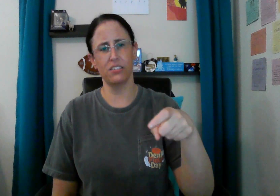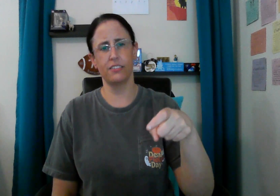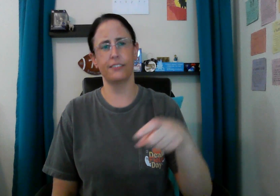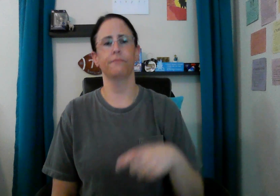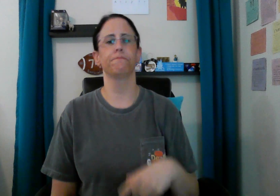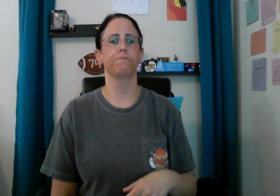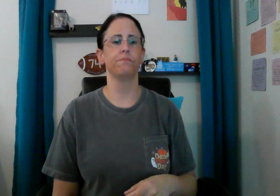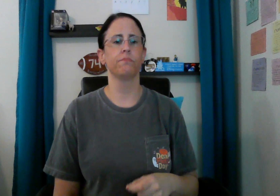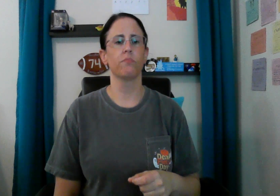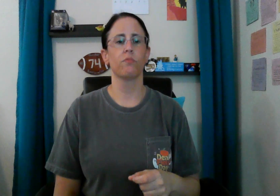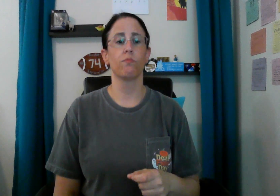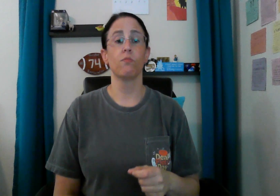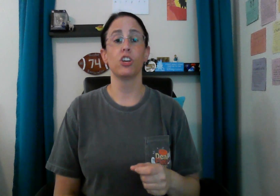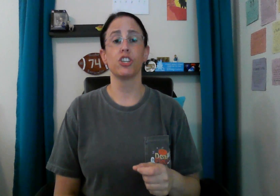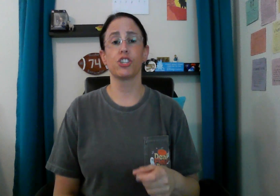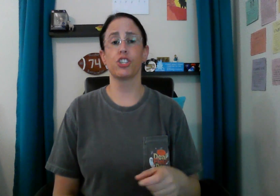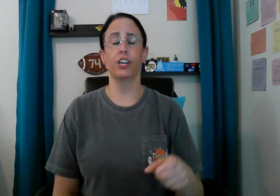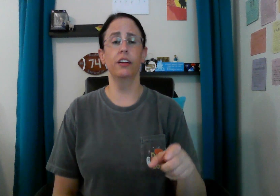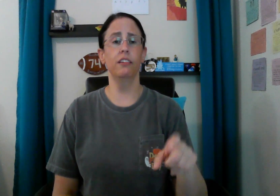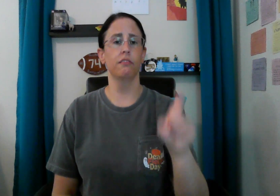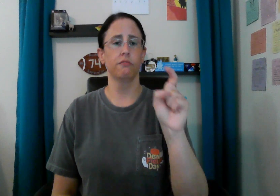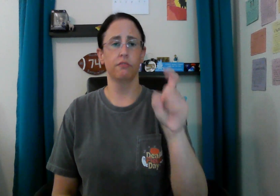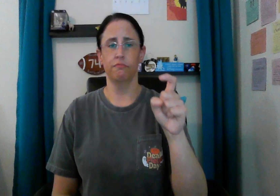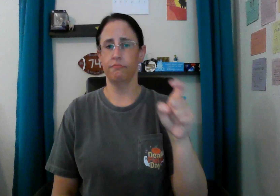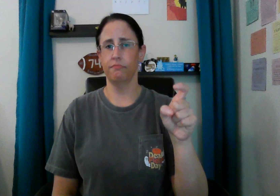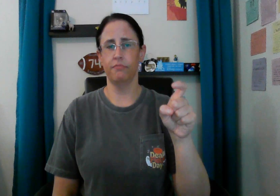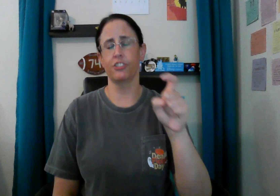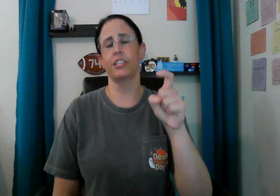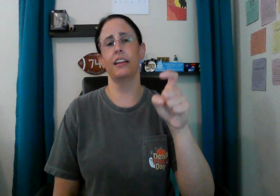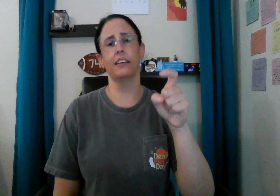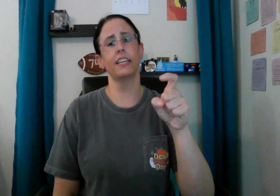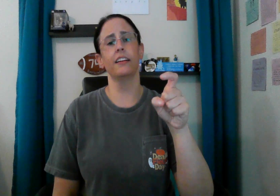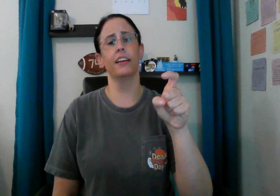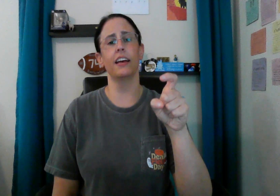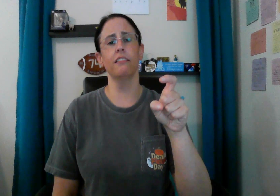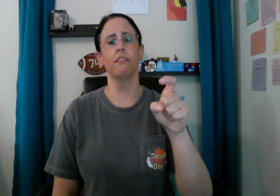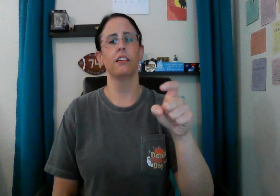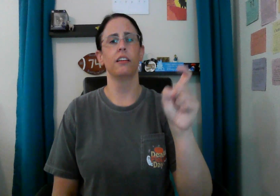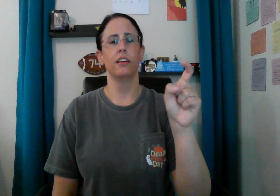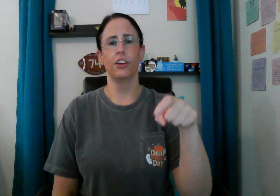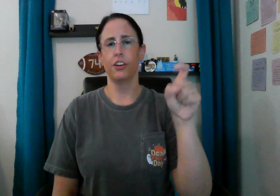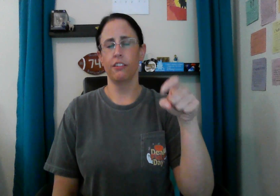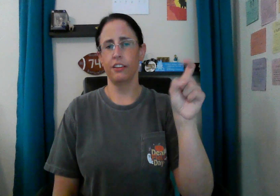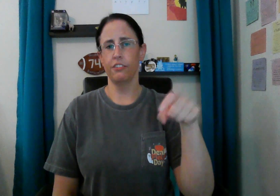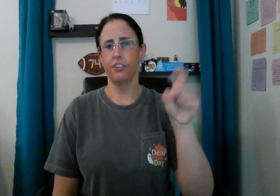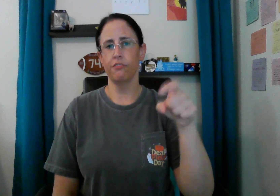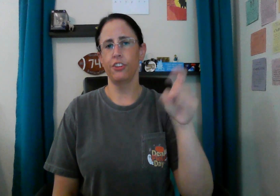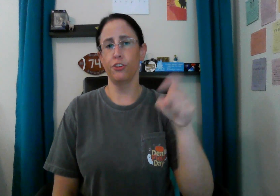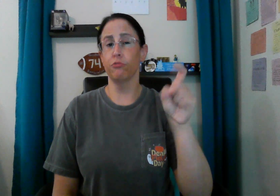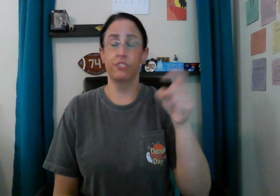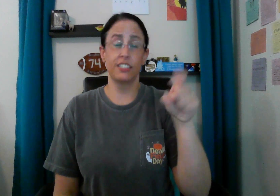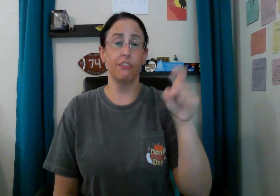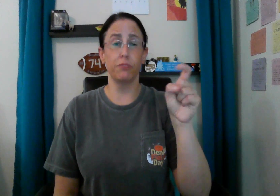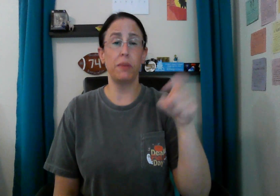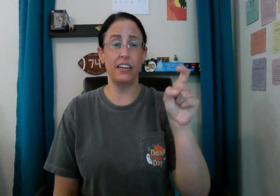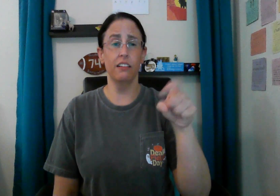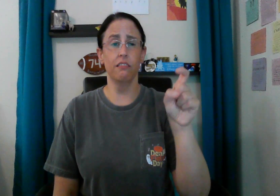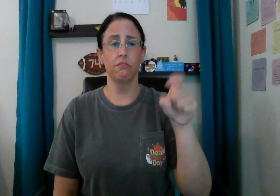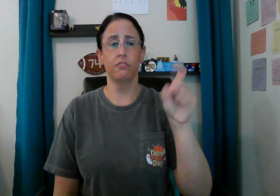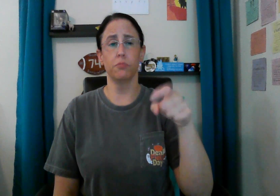Must. Should, there's that X hand again. You'll see it repeated, the